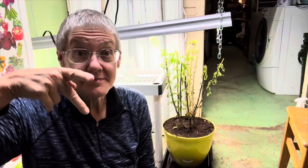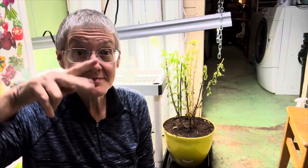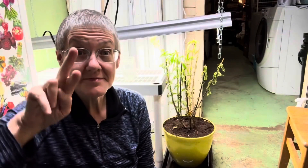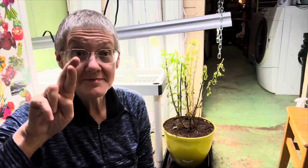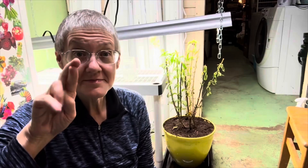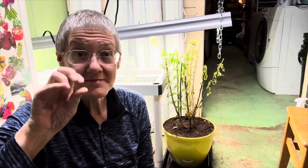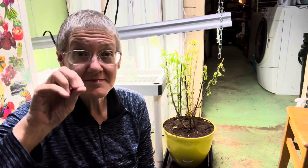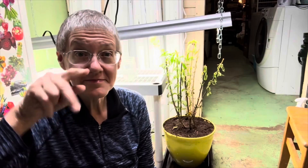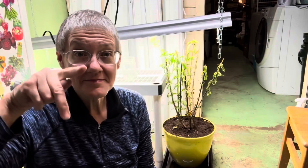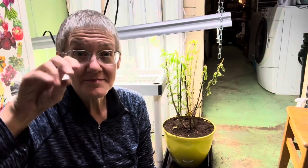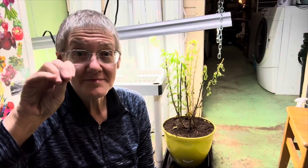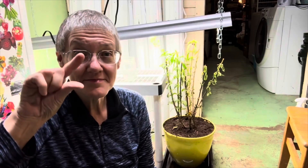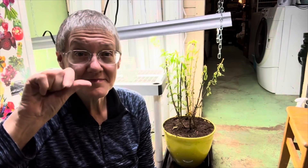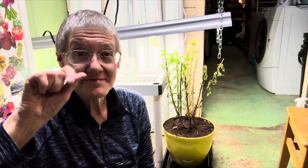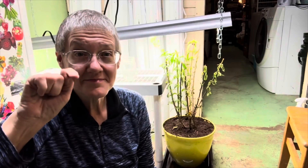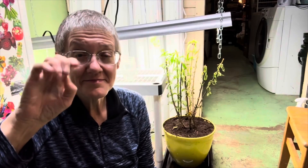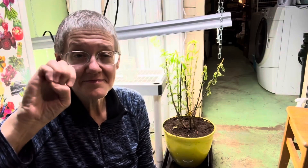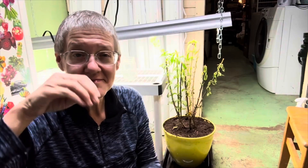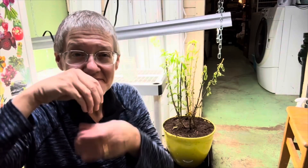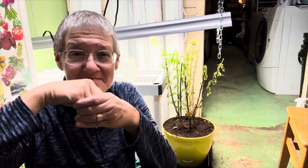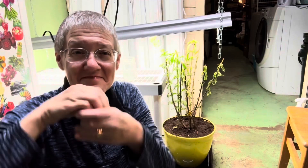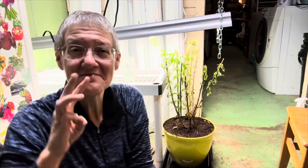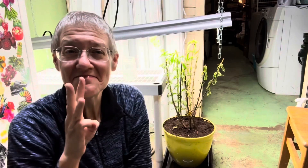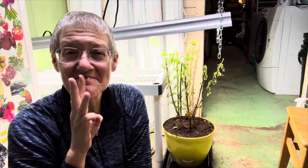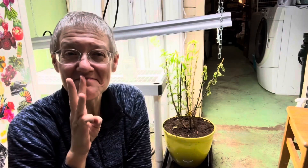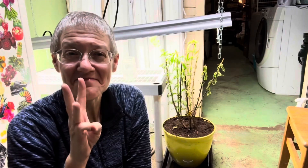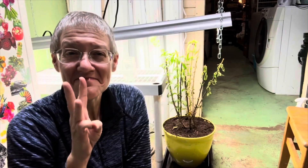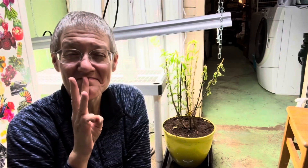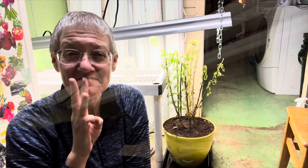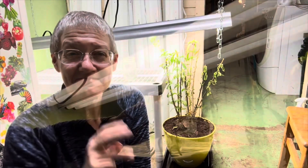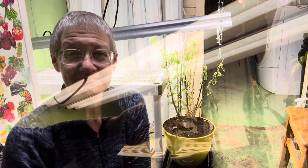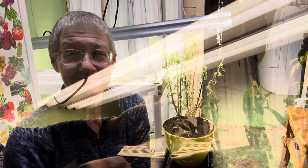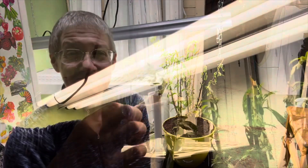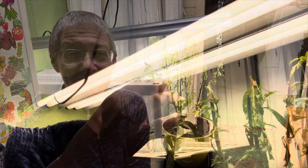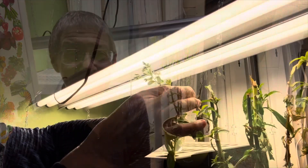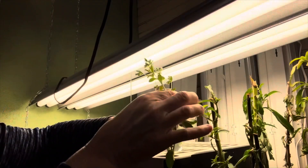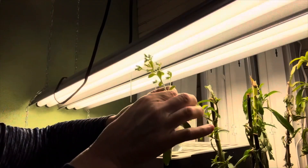We're going to try to propagate it in water.